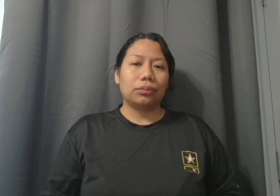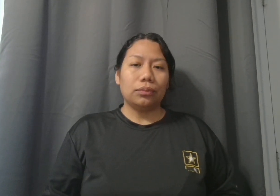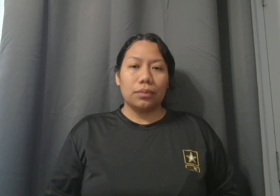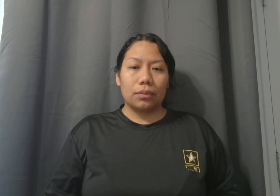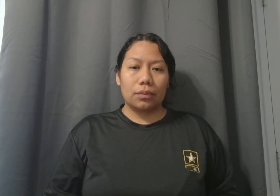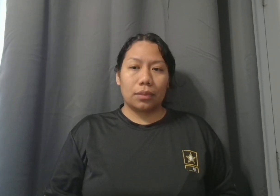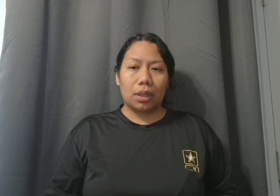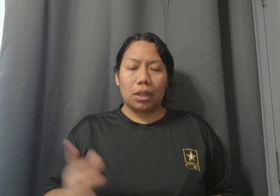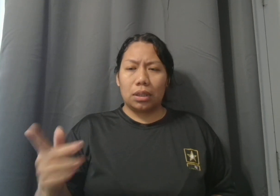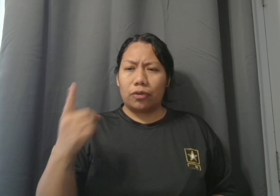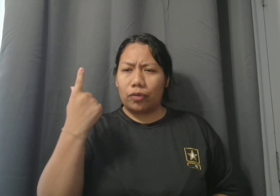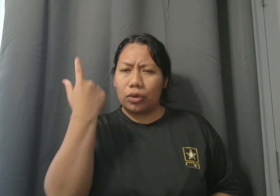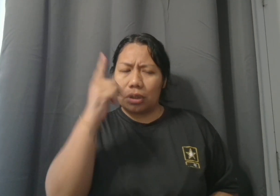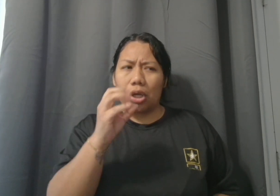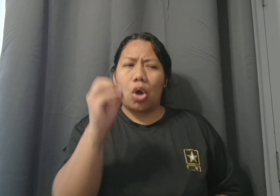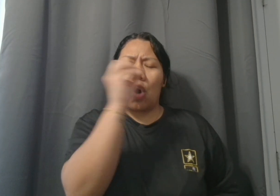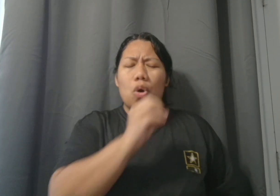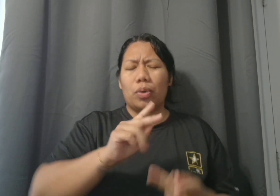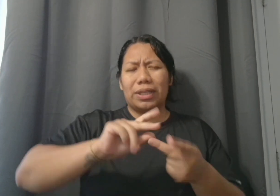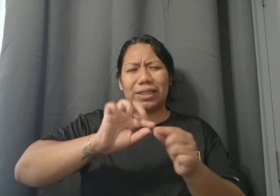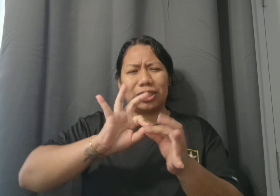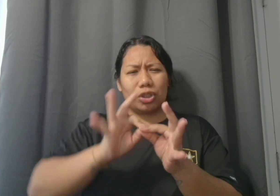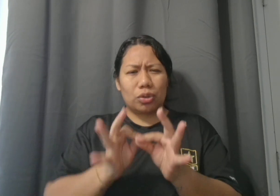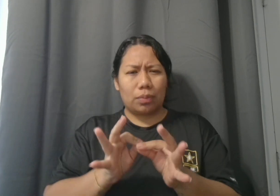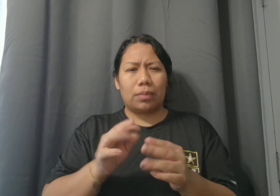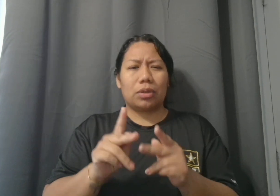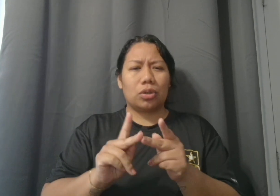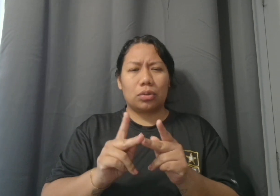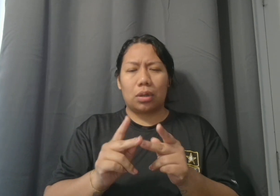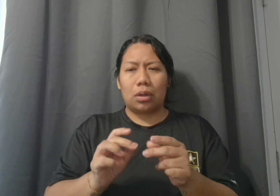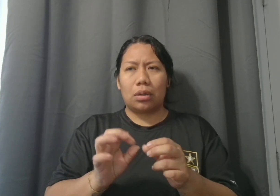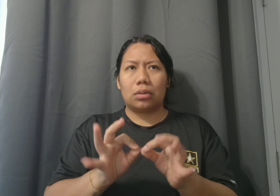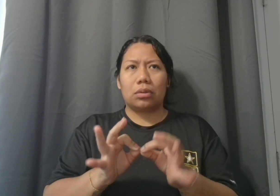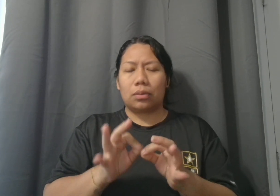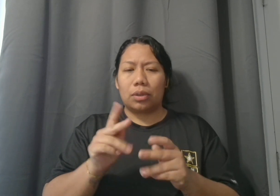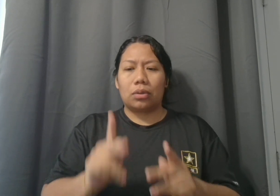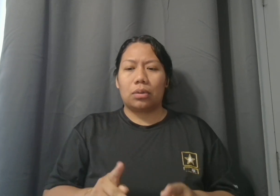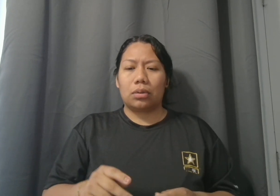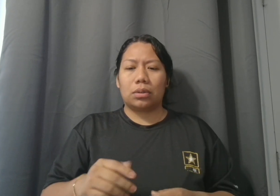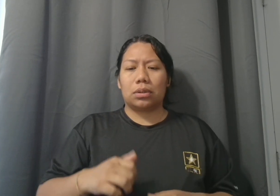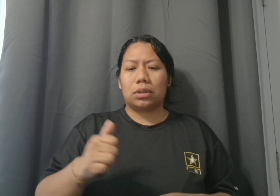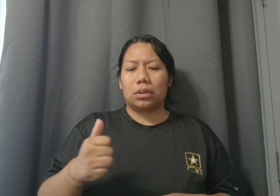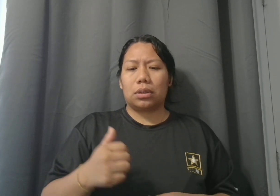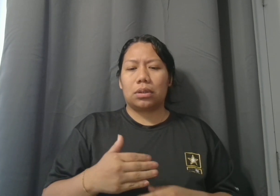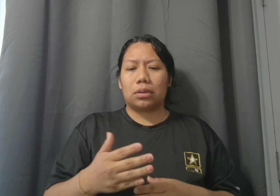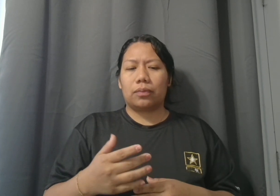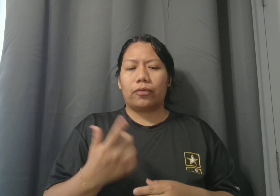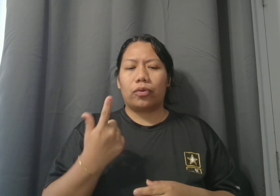The oral interpreter must be thoroughly knowledgeable about the process of speech reading,